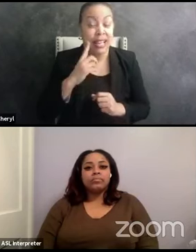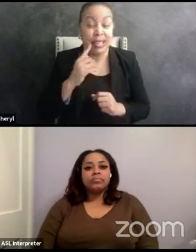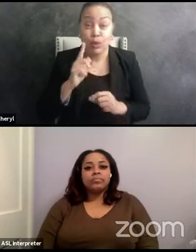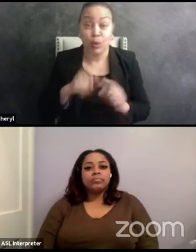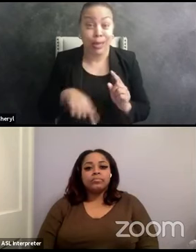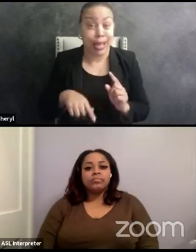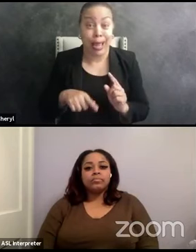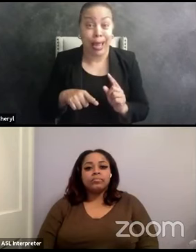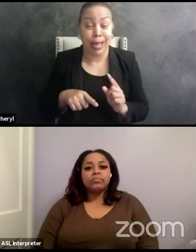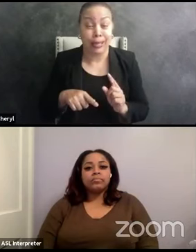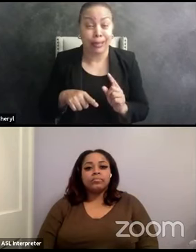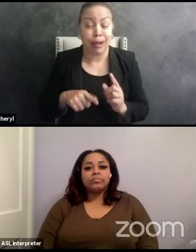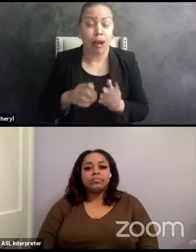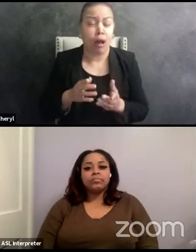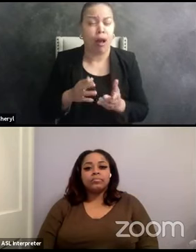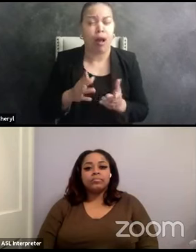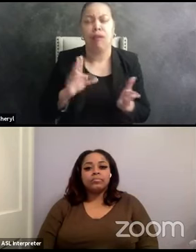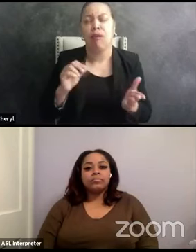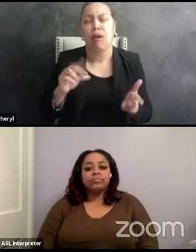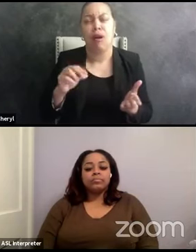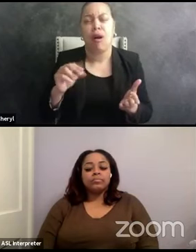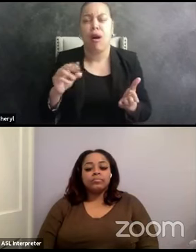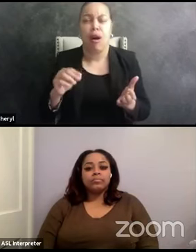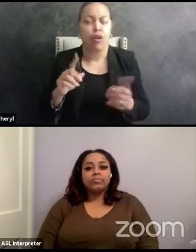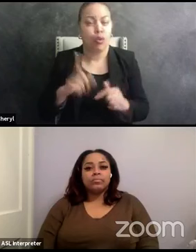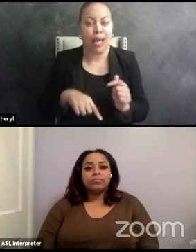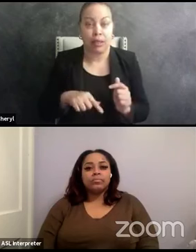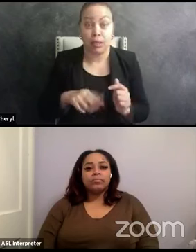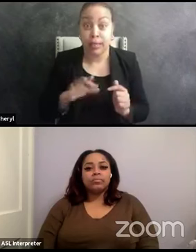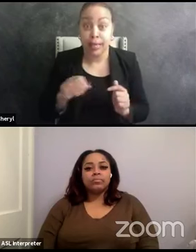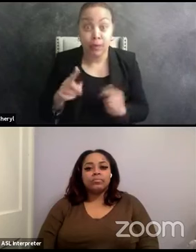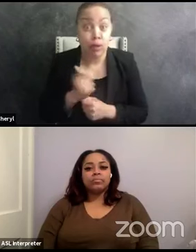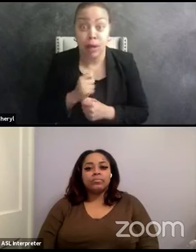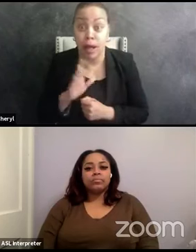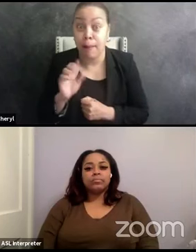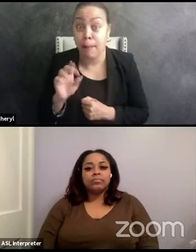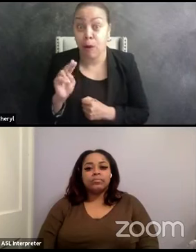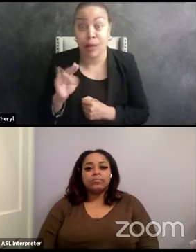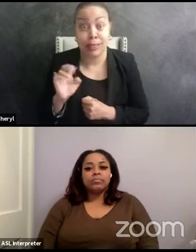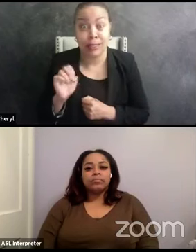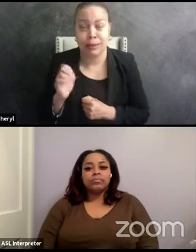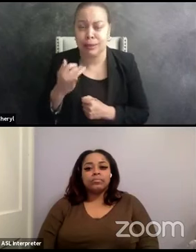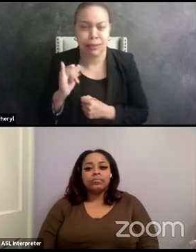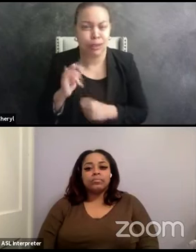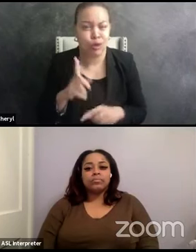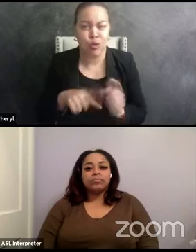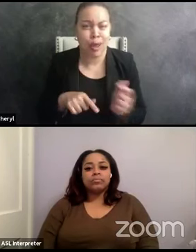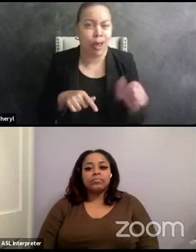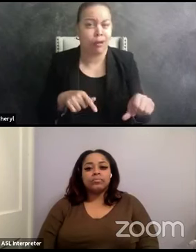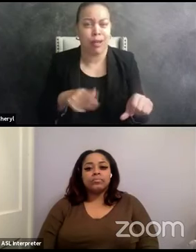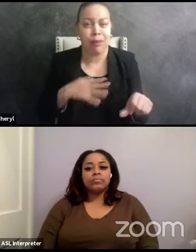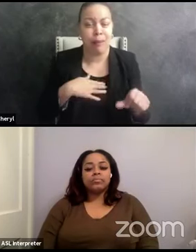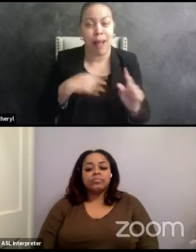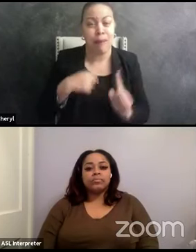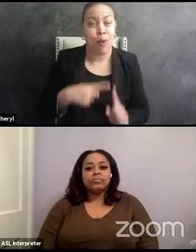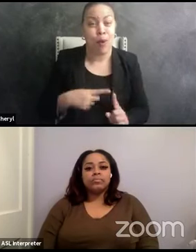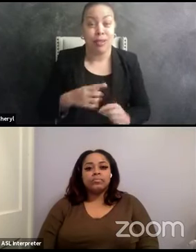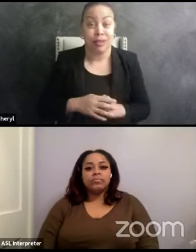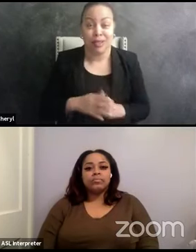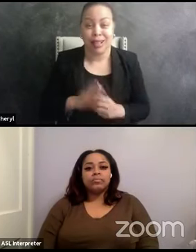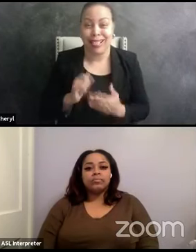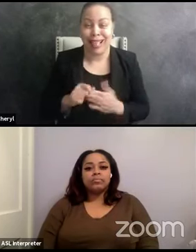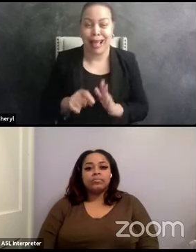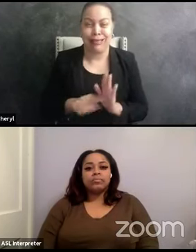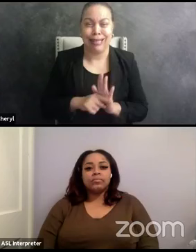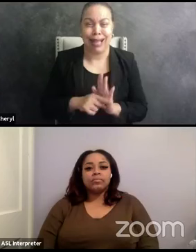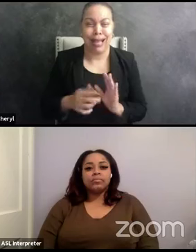easily refuted, even if you love Bernie Sanders. And so the backlash, I think because he